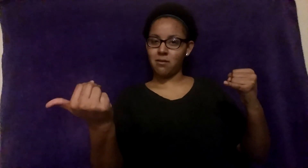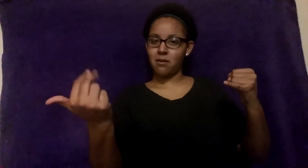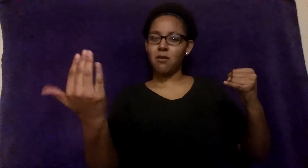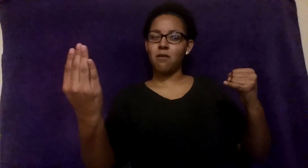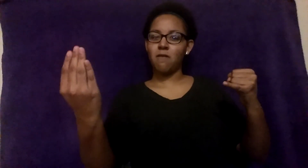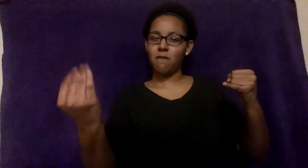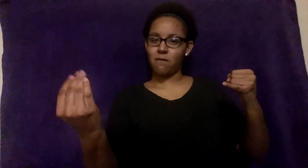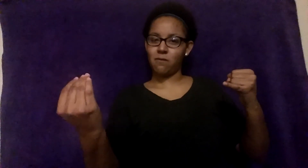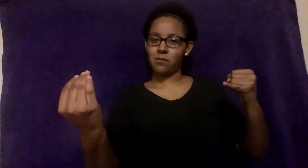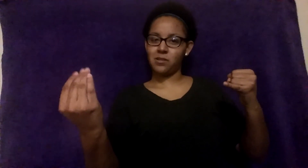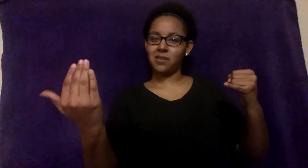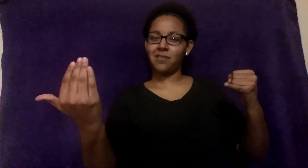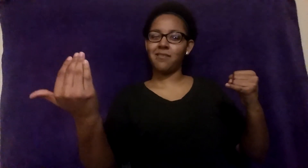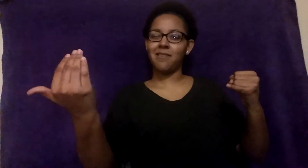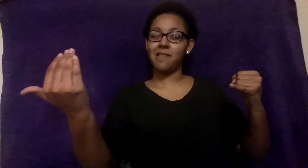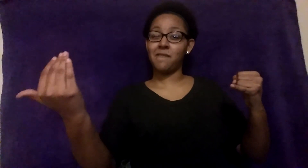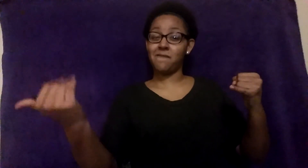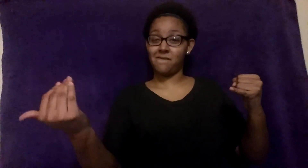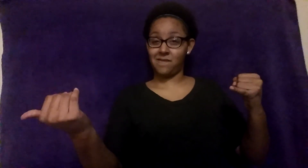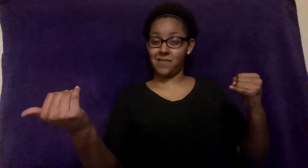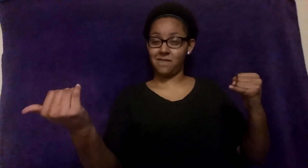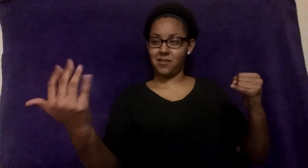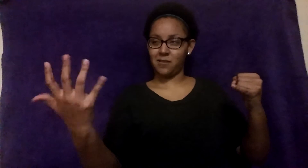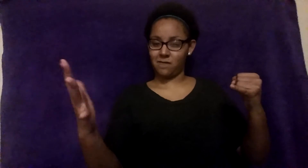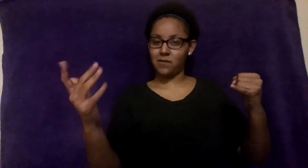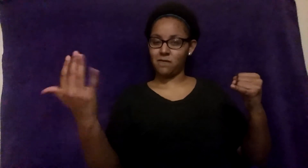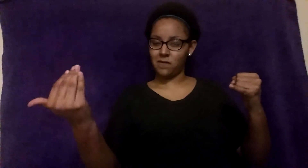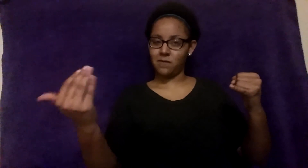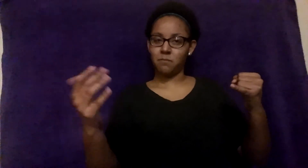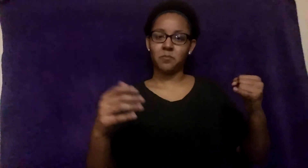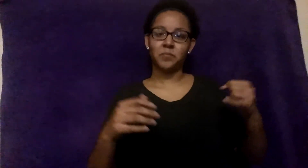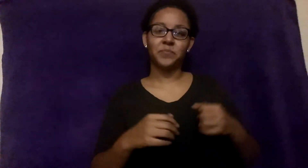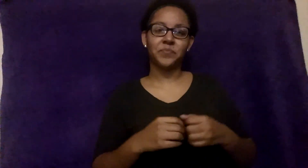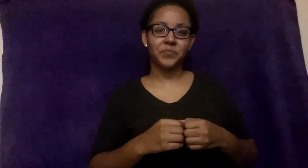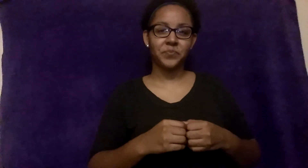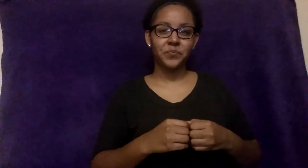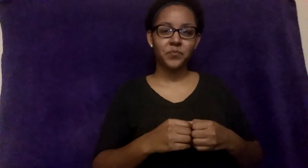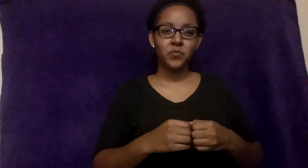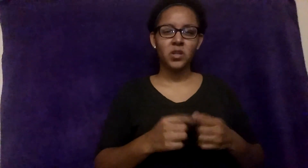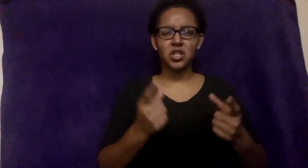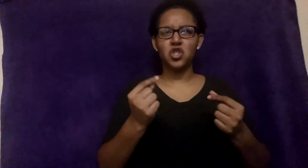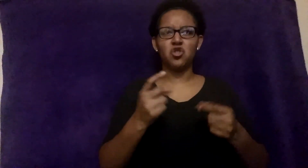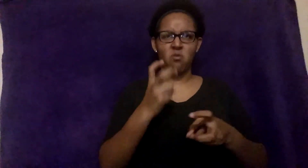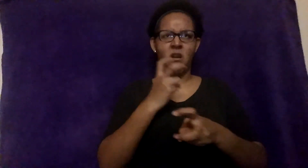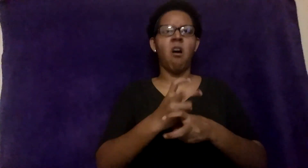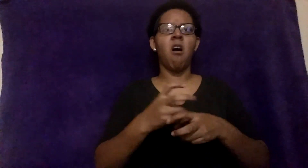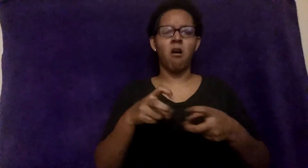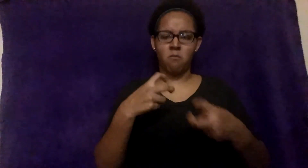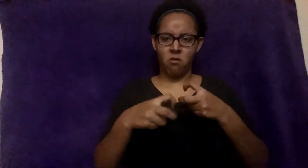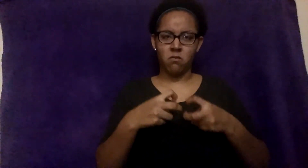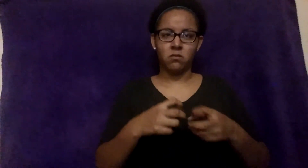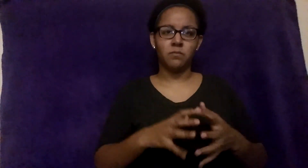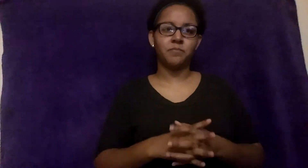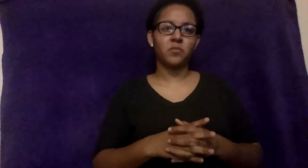13, 14, 15. So let's do a hard problem. What